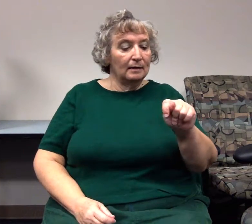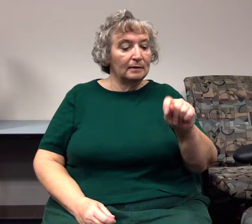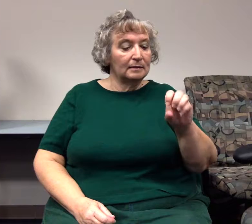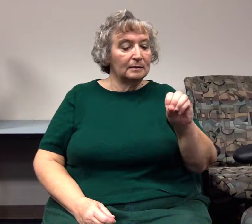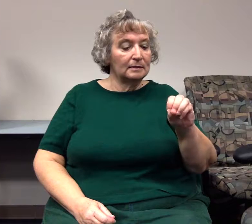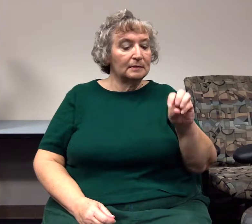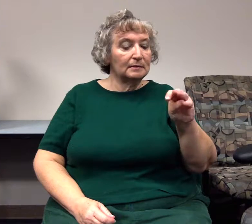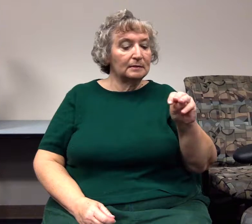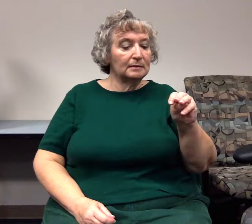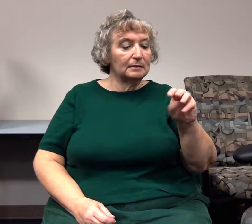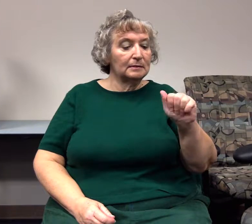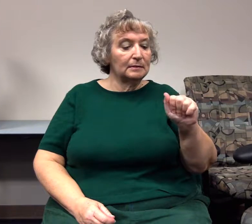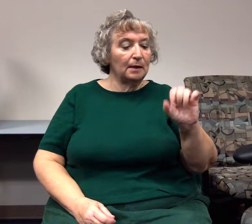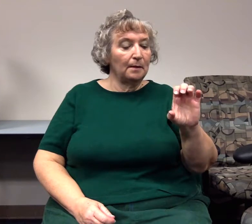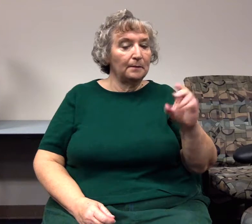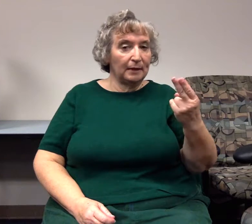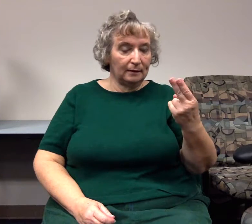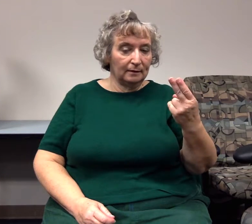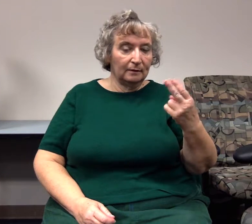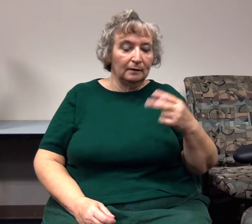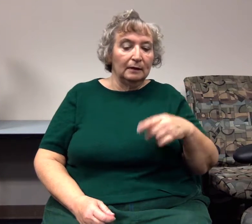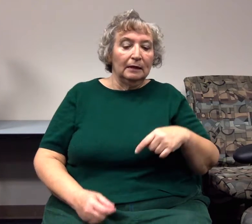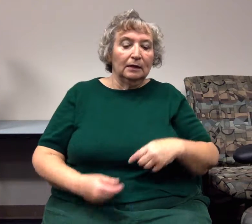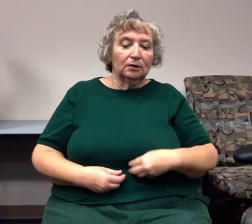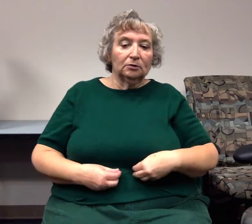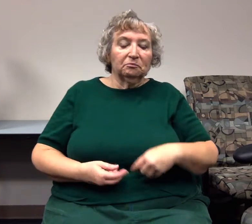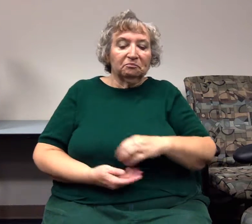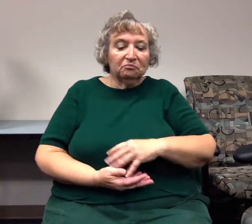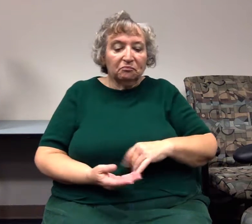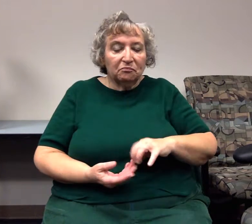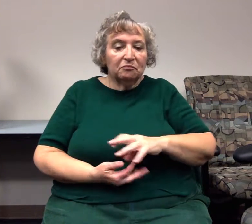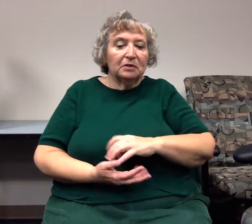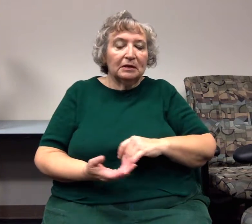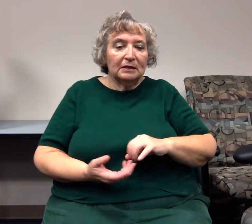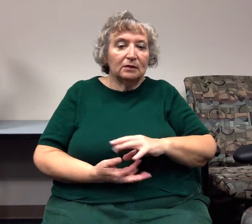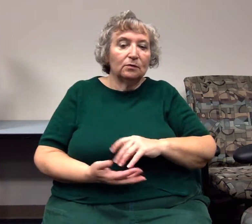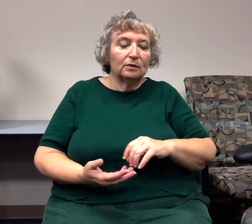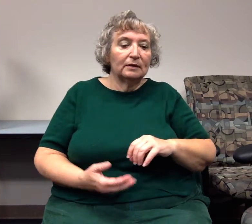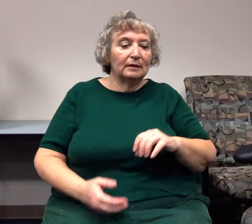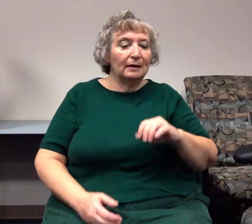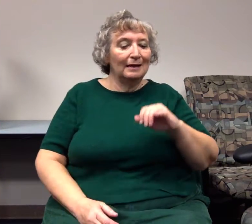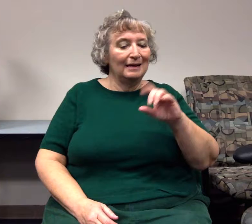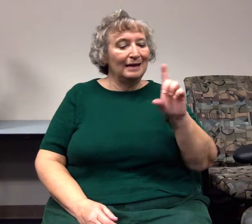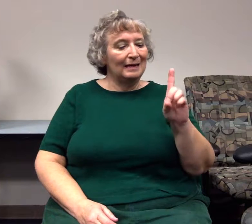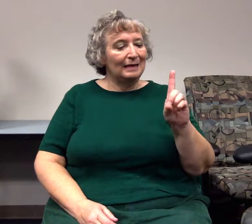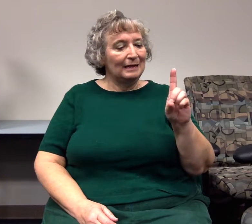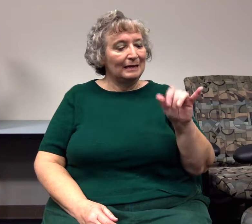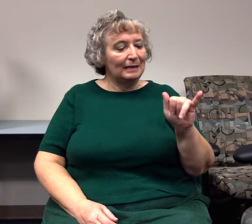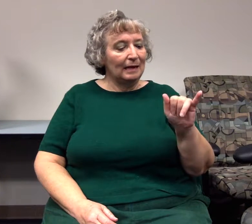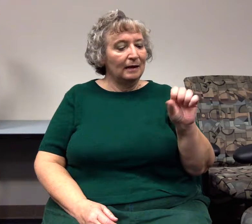and helps break that food down, mixing it with digestive juices. Sounds a little bit gross, but it's really